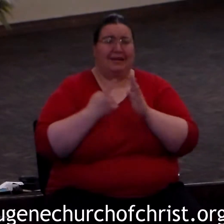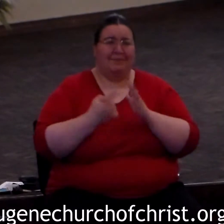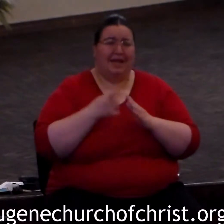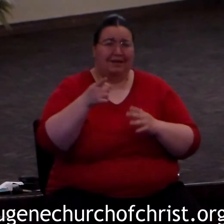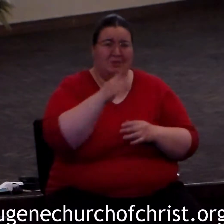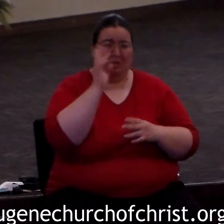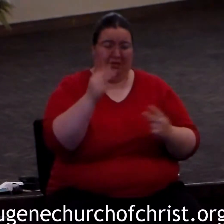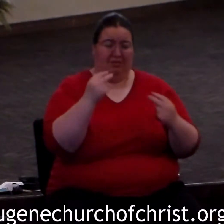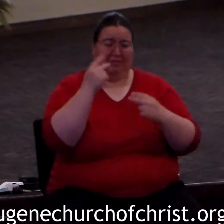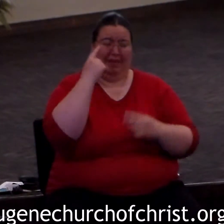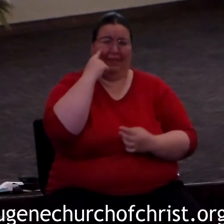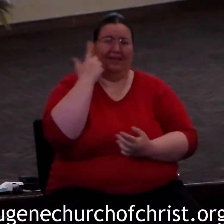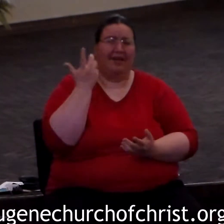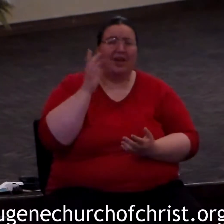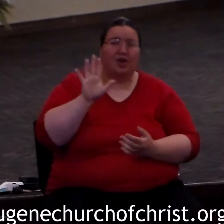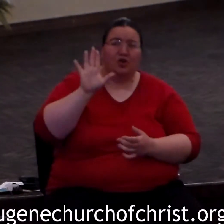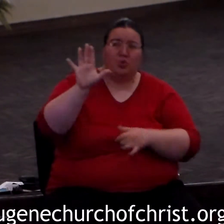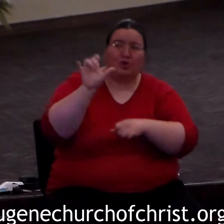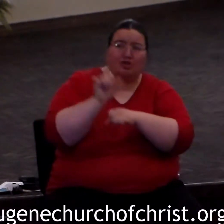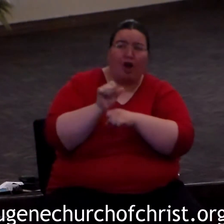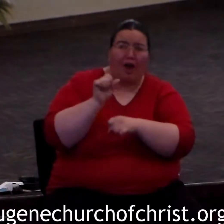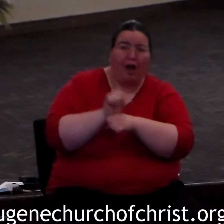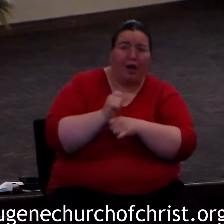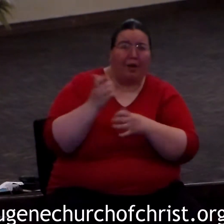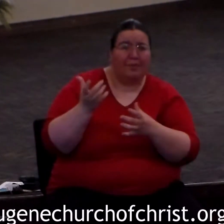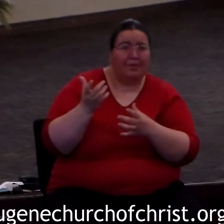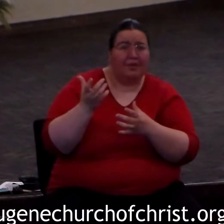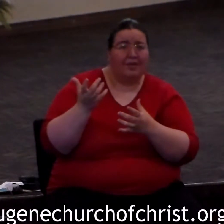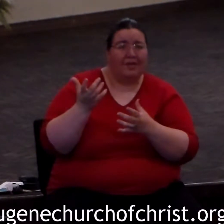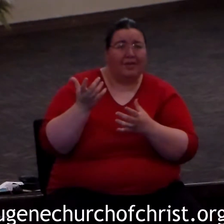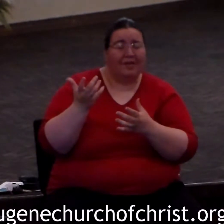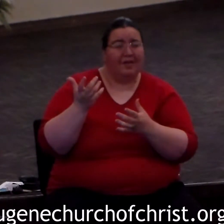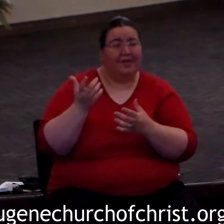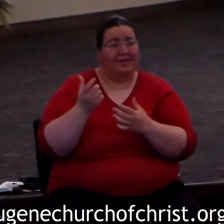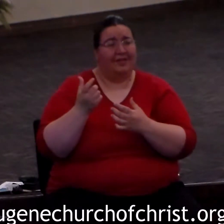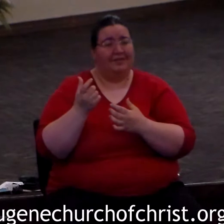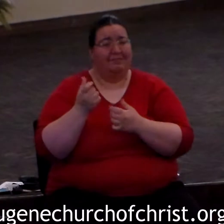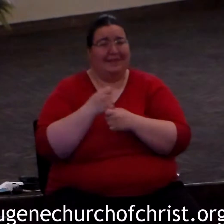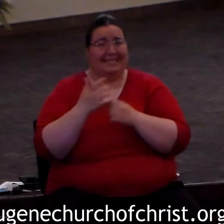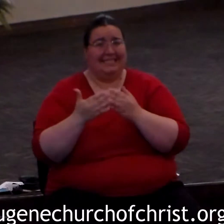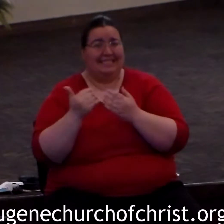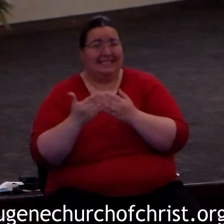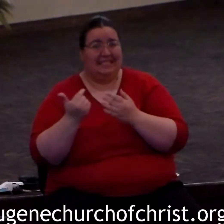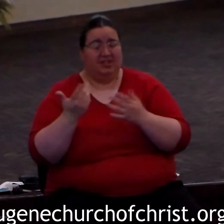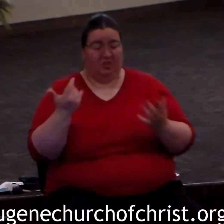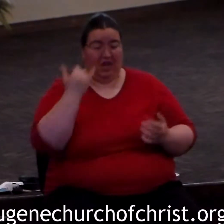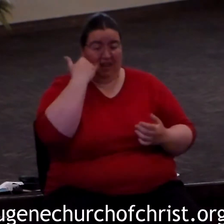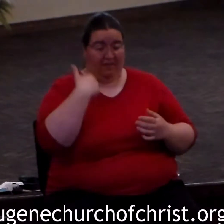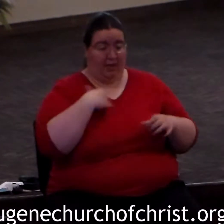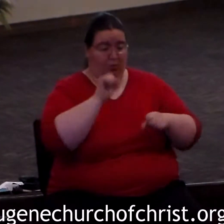I'm working on an assembly line and I stop to close my eyes and pray while things are going by, something bad could